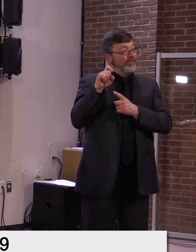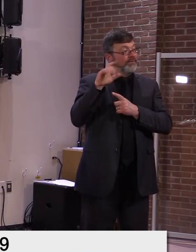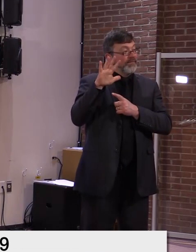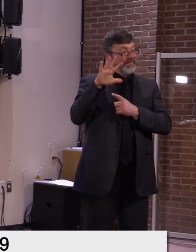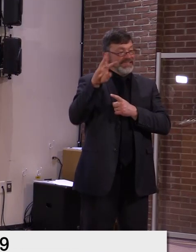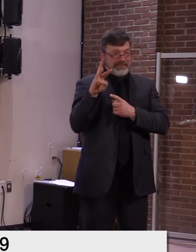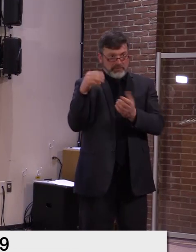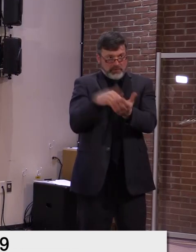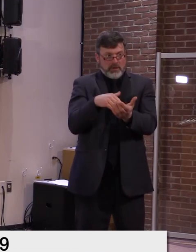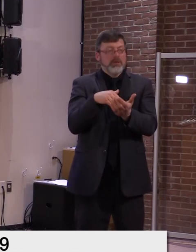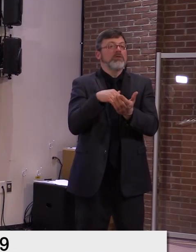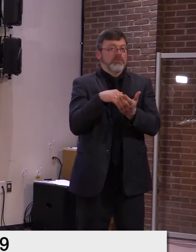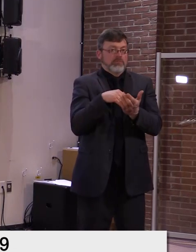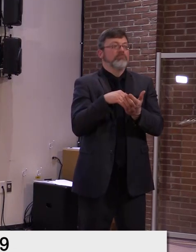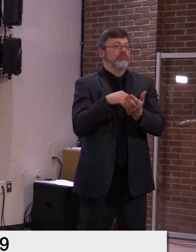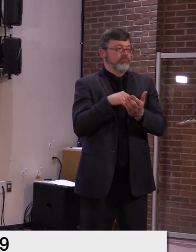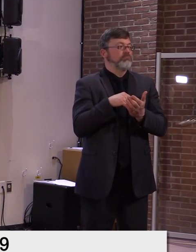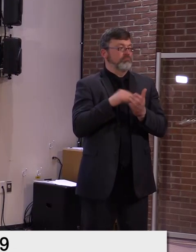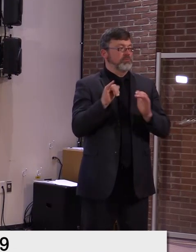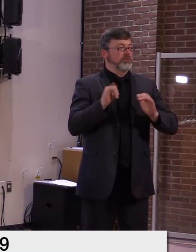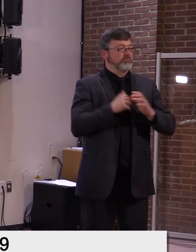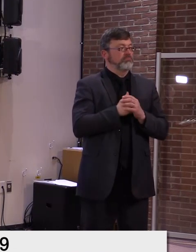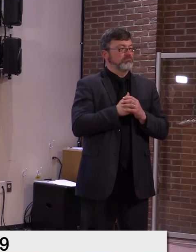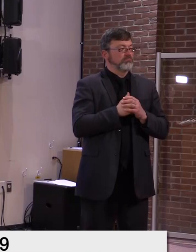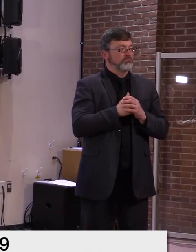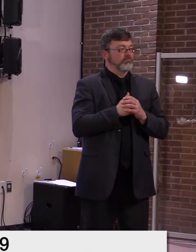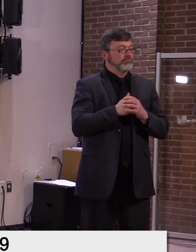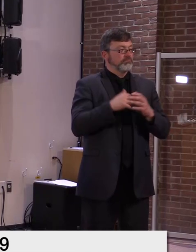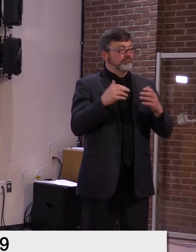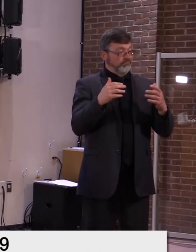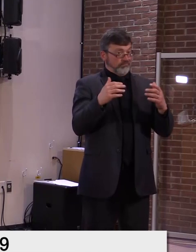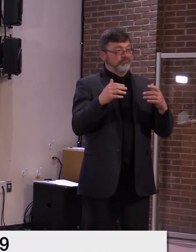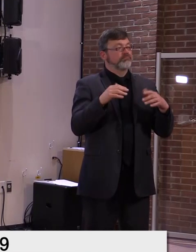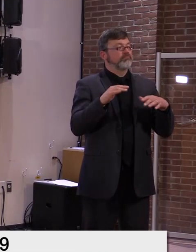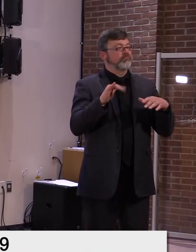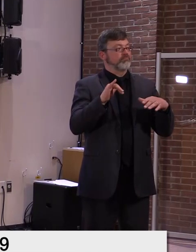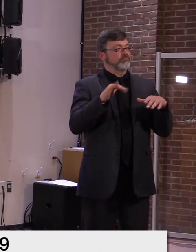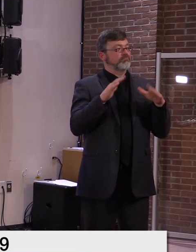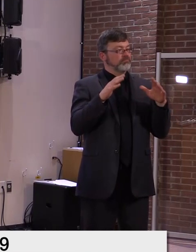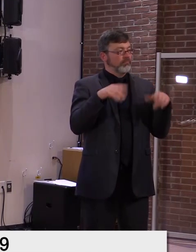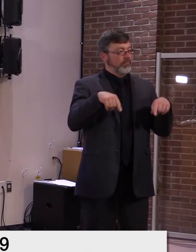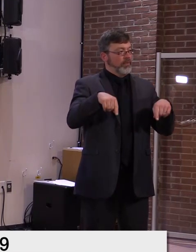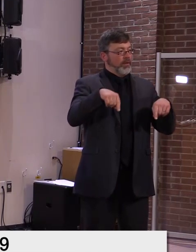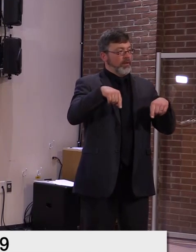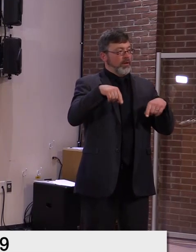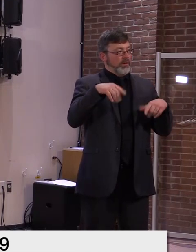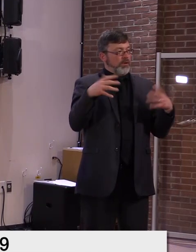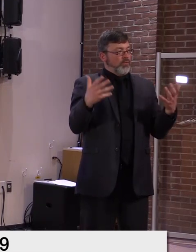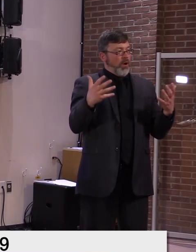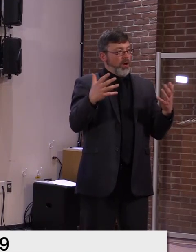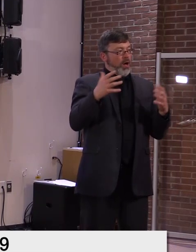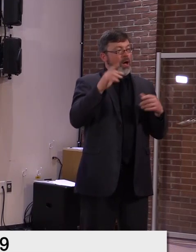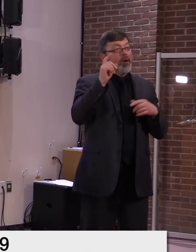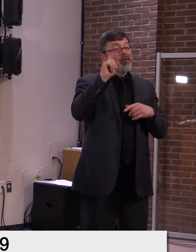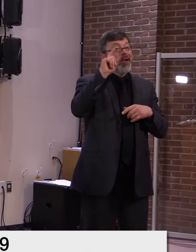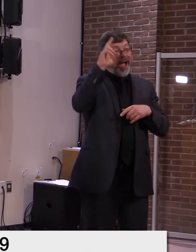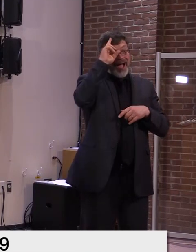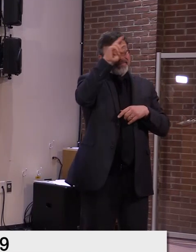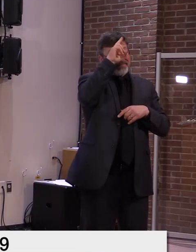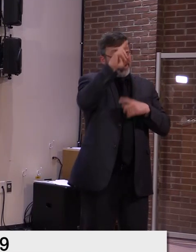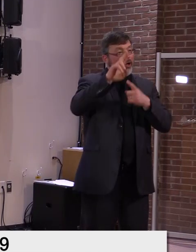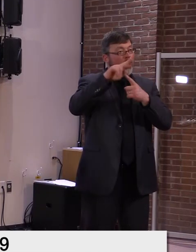Upper Connecticut Valley Hospital in Colebrook, New Hampshire, will begin vaccinating Vermonters on